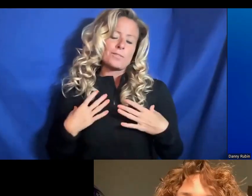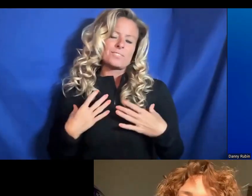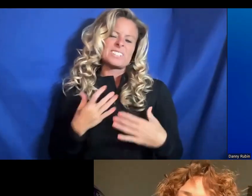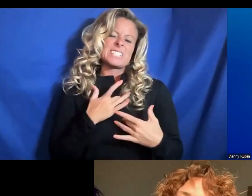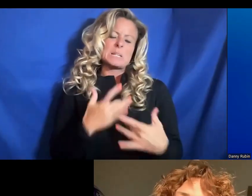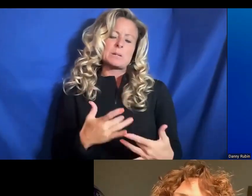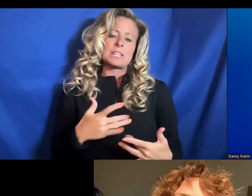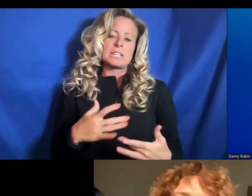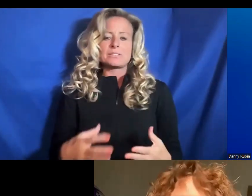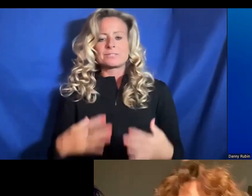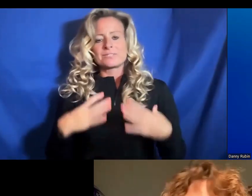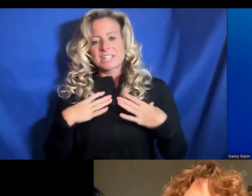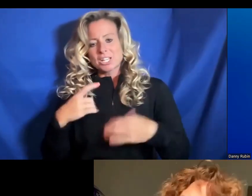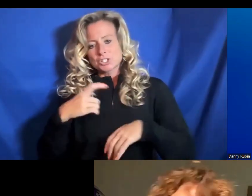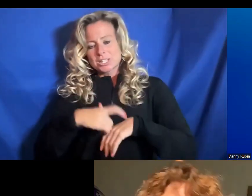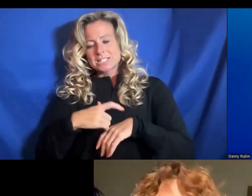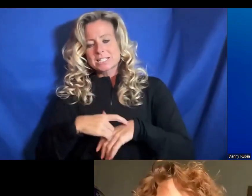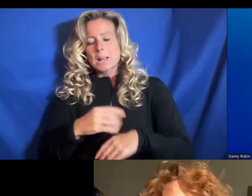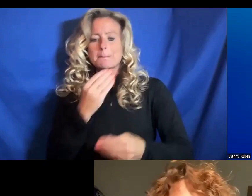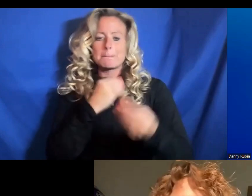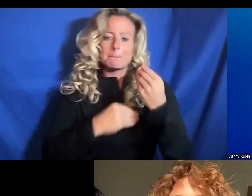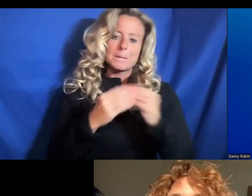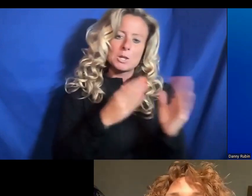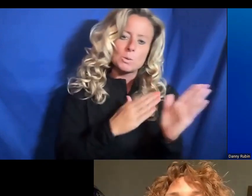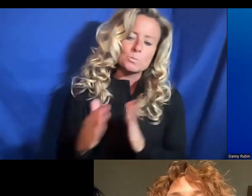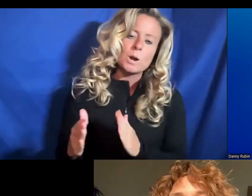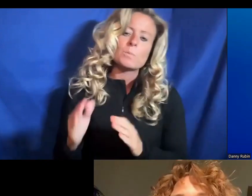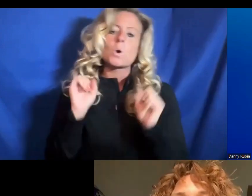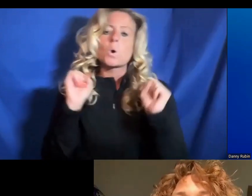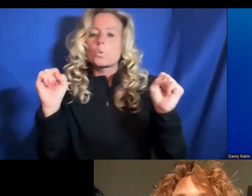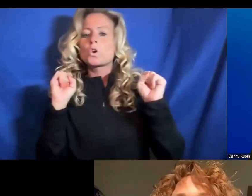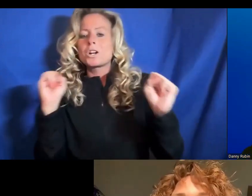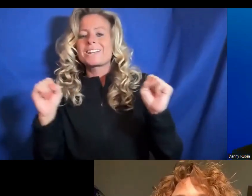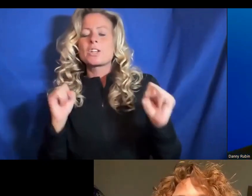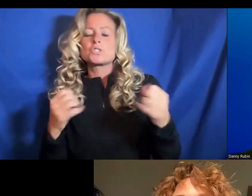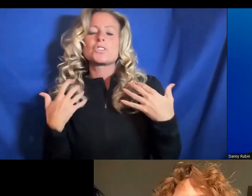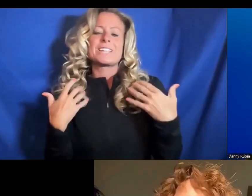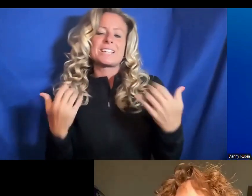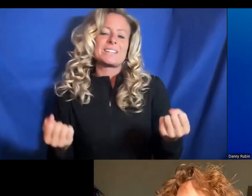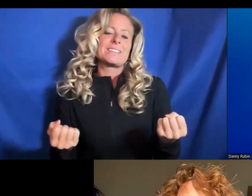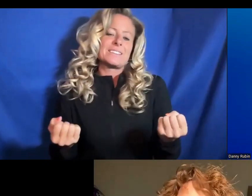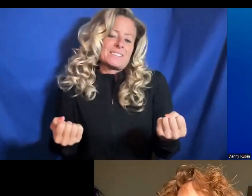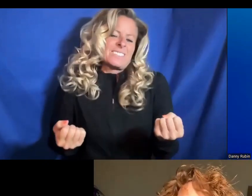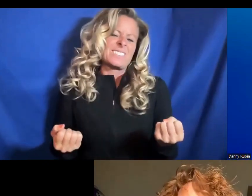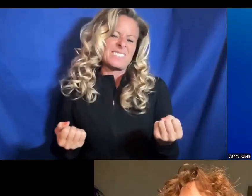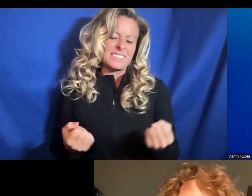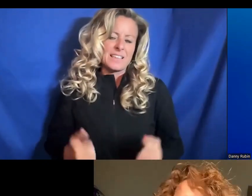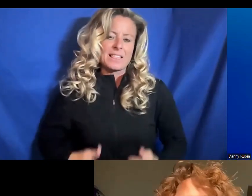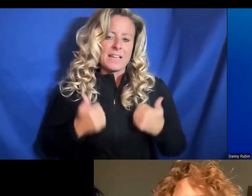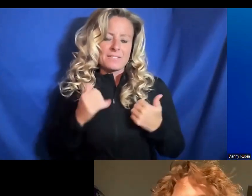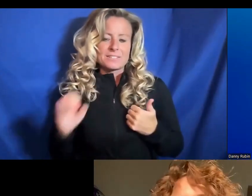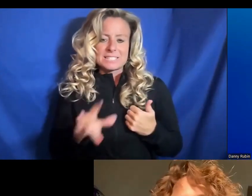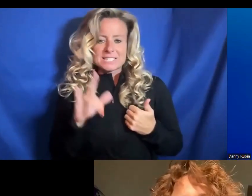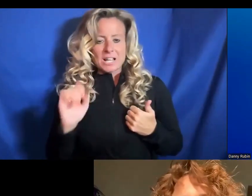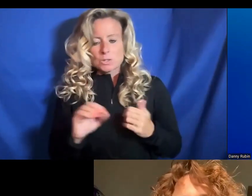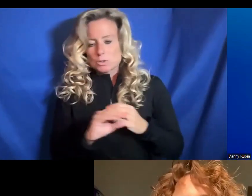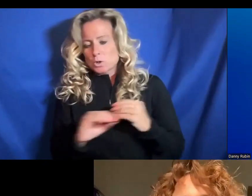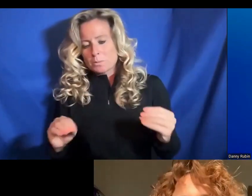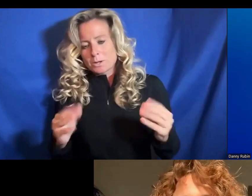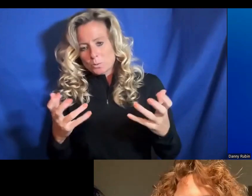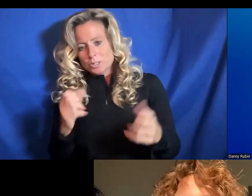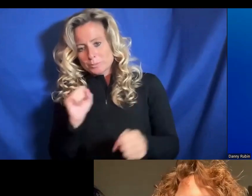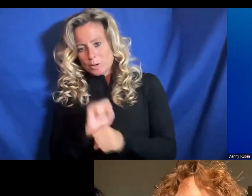that. Meal Yeah. prep, workout, things like that, so that they can live a healthy lifestyle too. Nobody really wants to